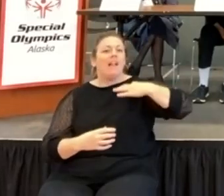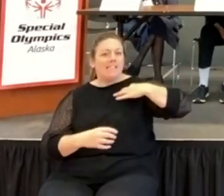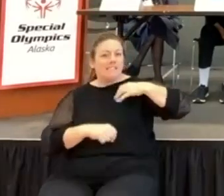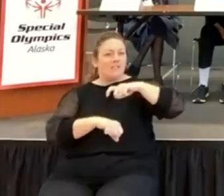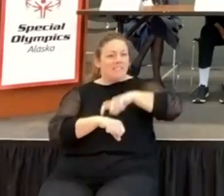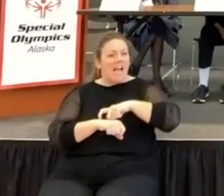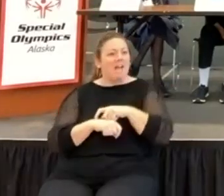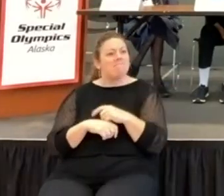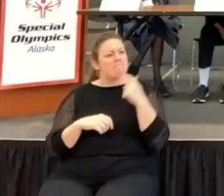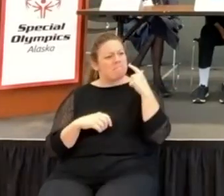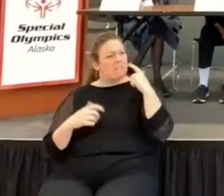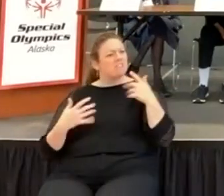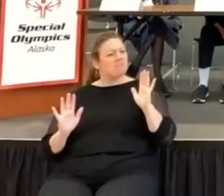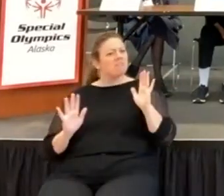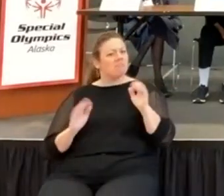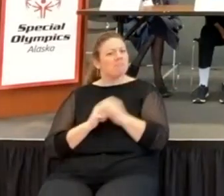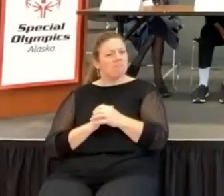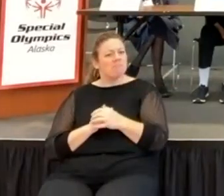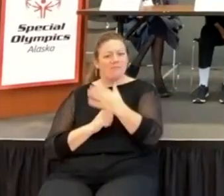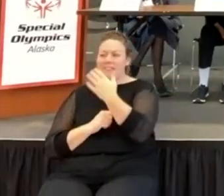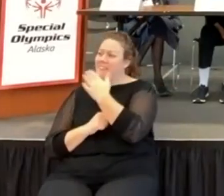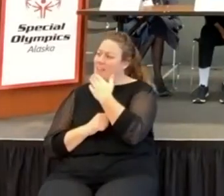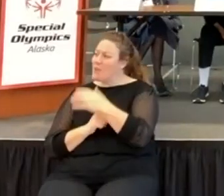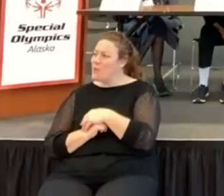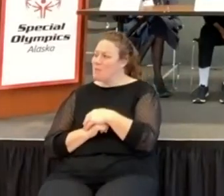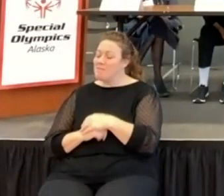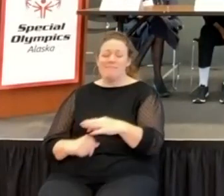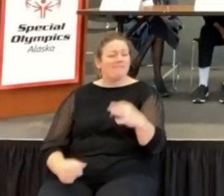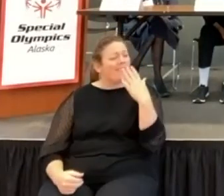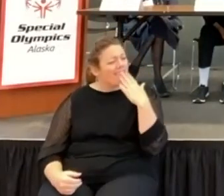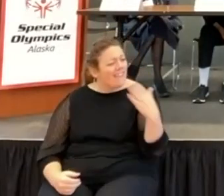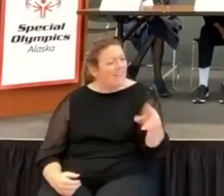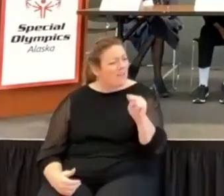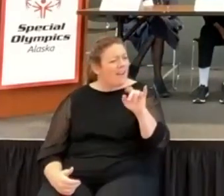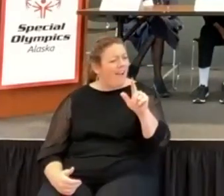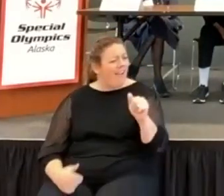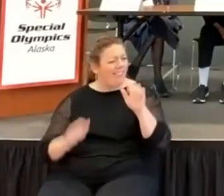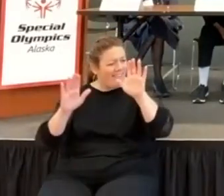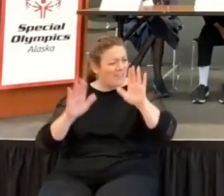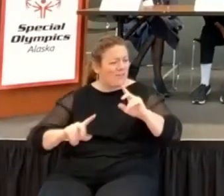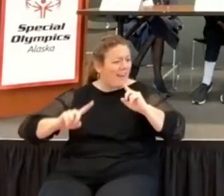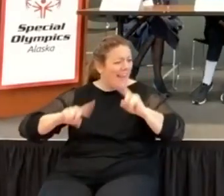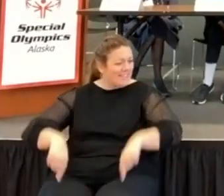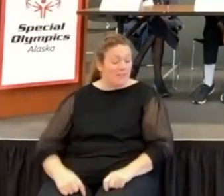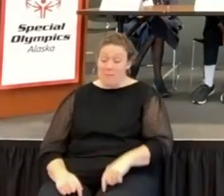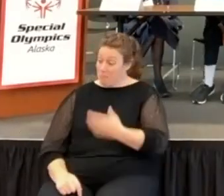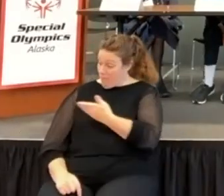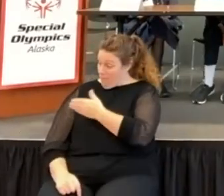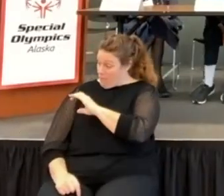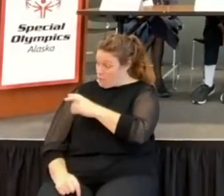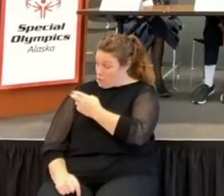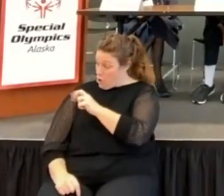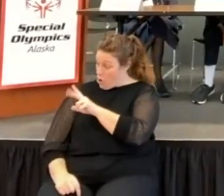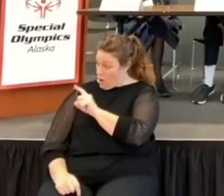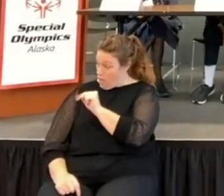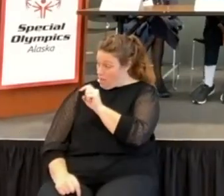I think that's it. Thank you very much. Thank you, Nyla. Excellent answer. Charlotte and Mike, do you think you're